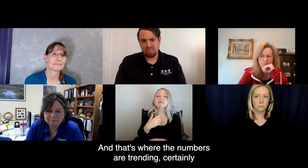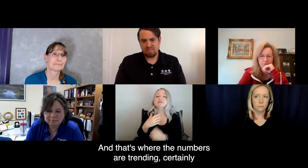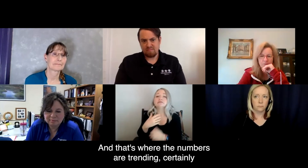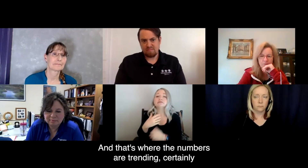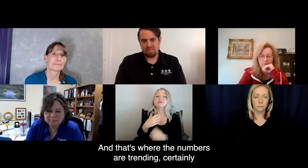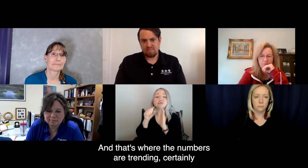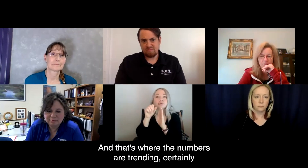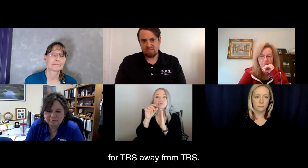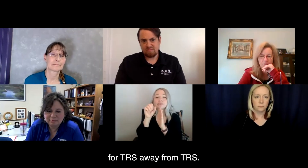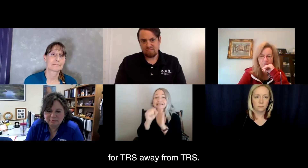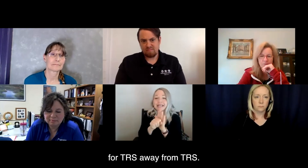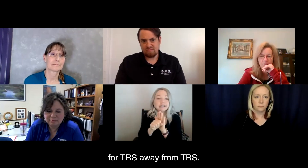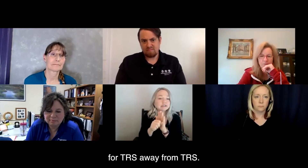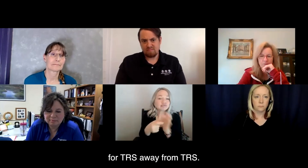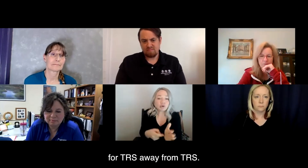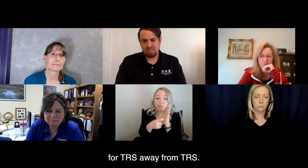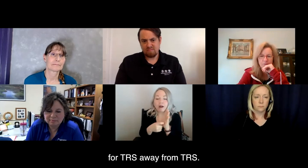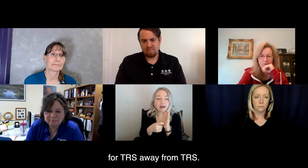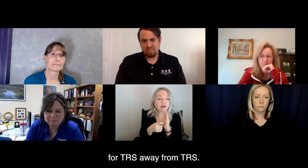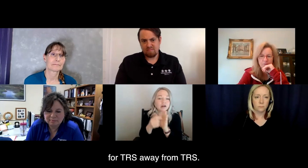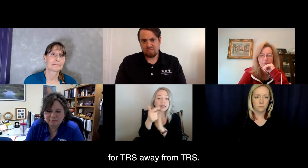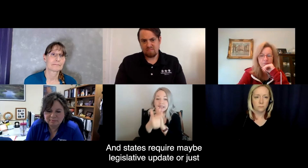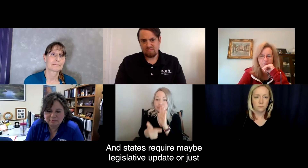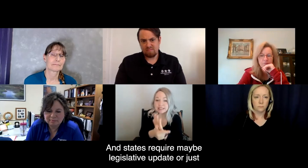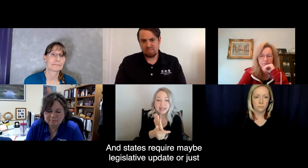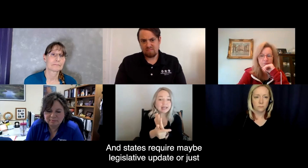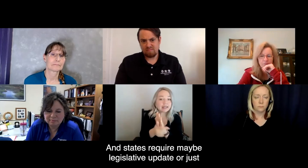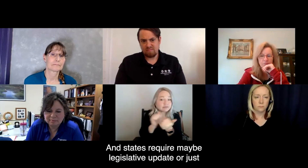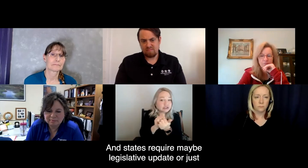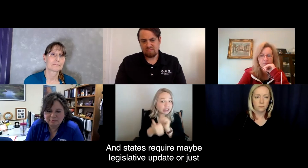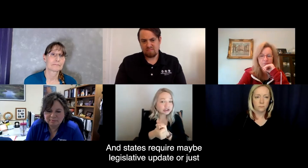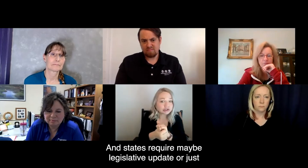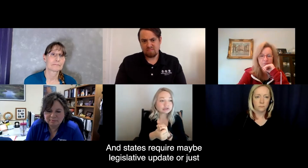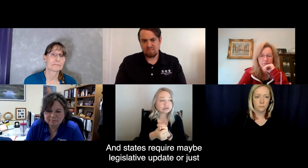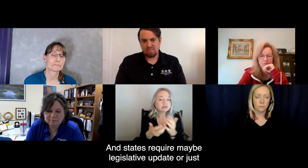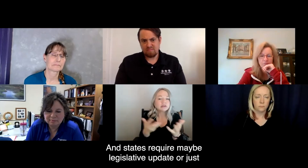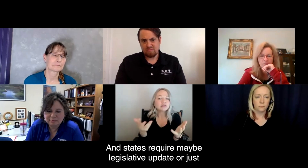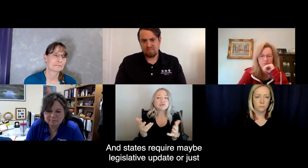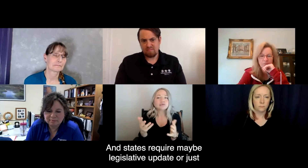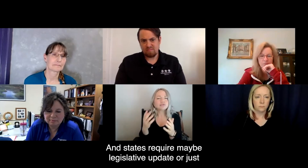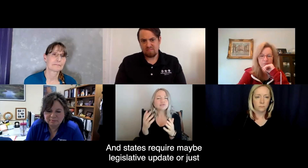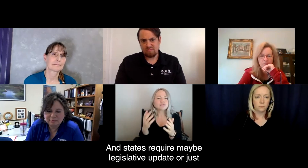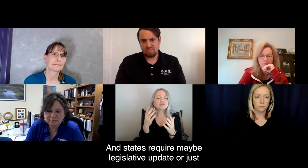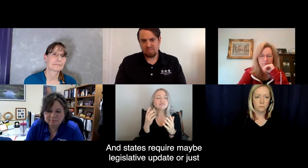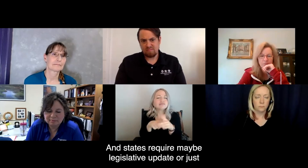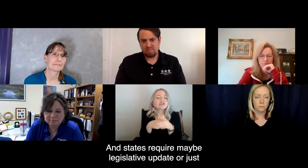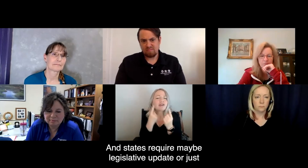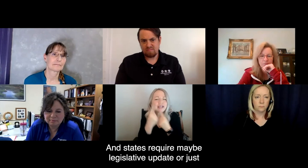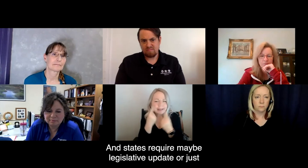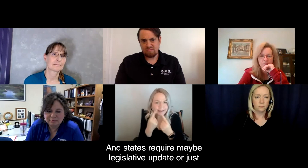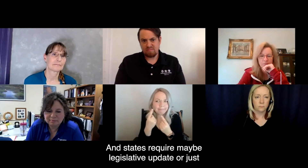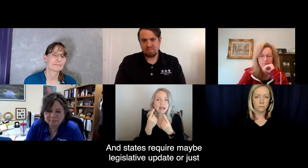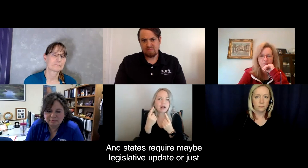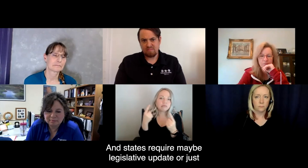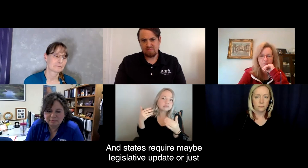trending, certainly for TRS, away from TRS. And states require maybe legislative